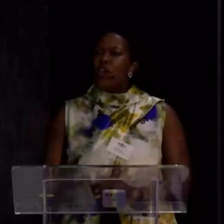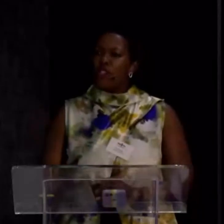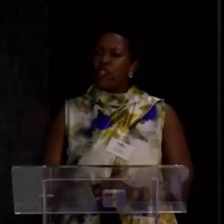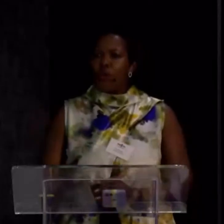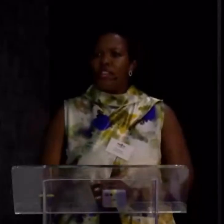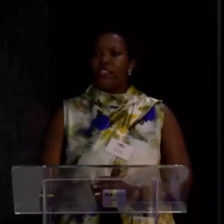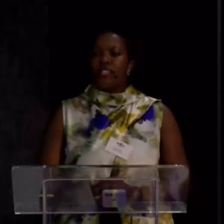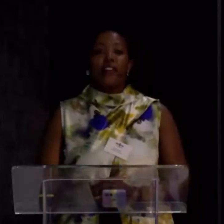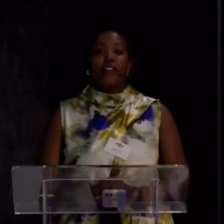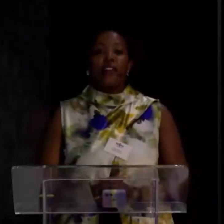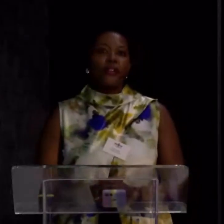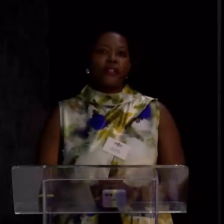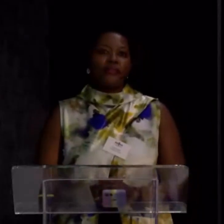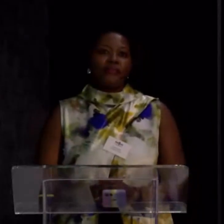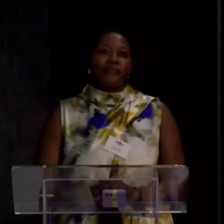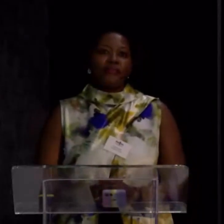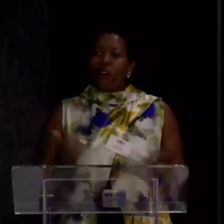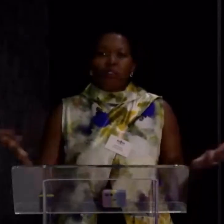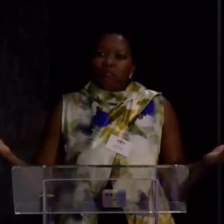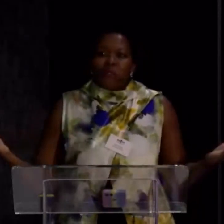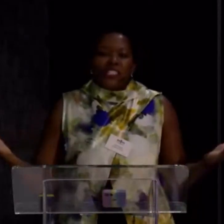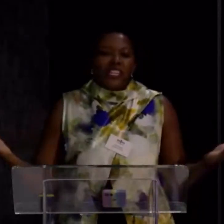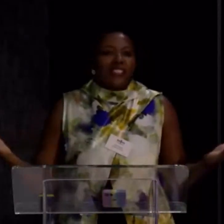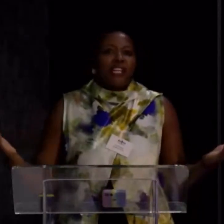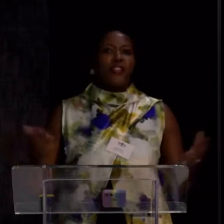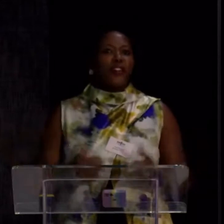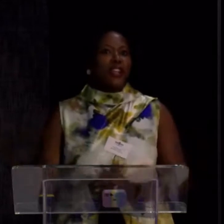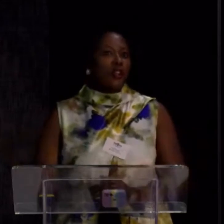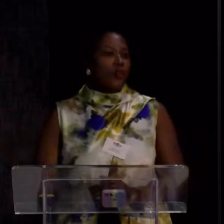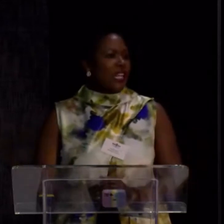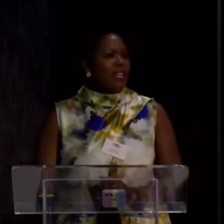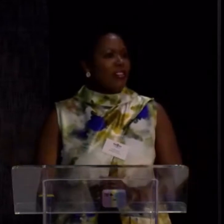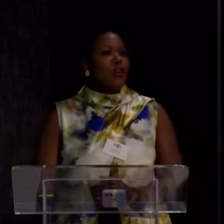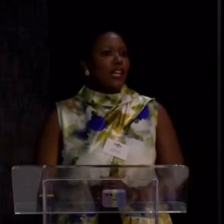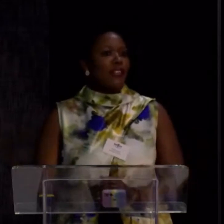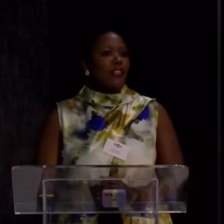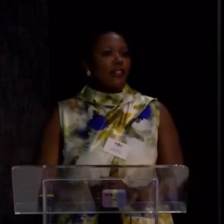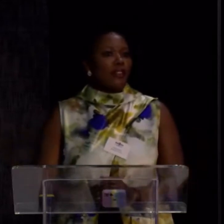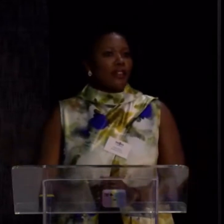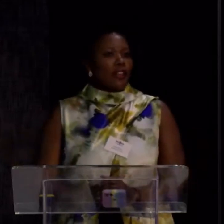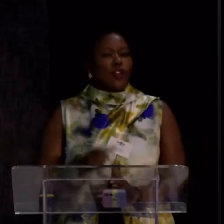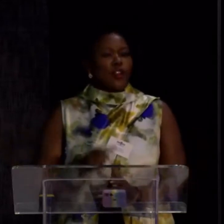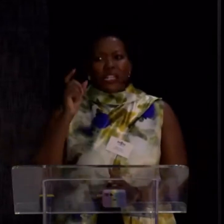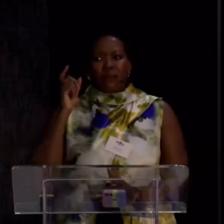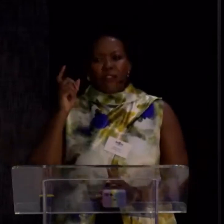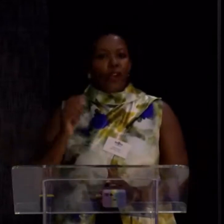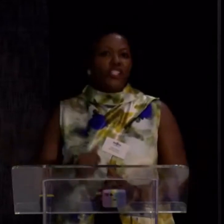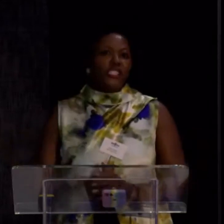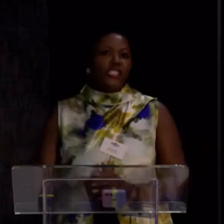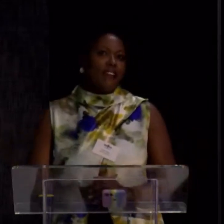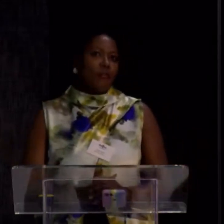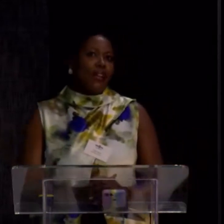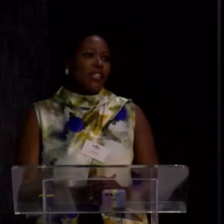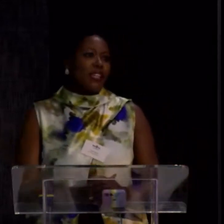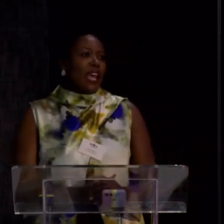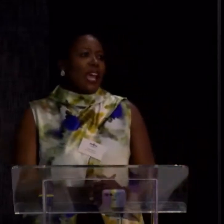what you call the slow death scenario? Or we're just simply ignoring what is happening around us? So those are some of the questions that I